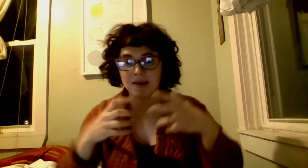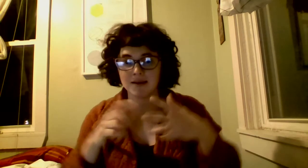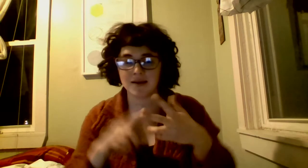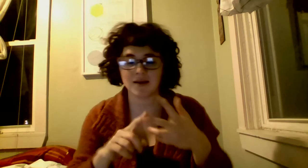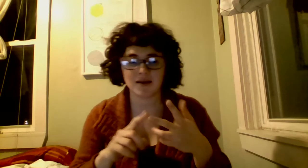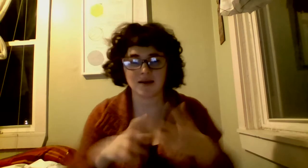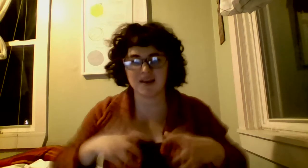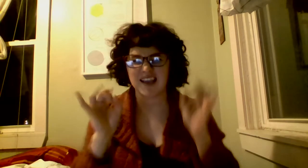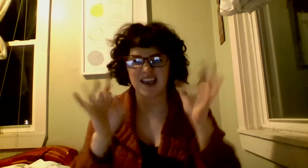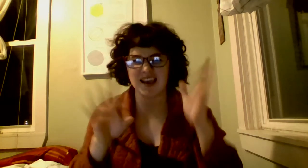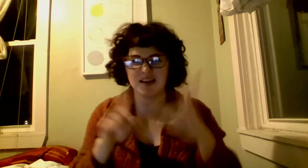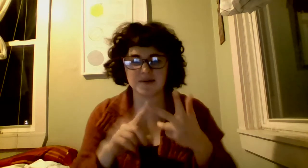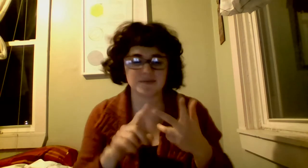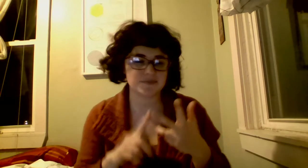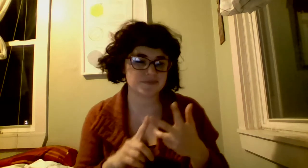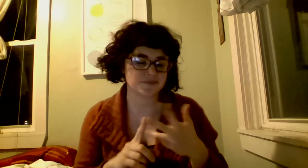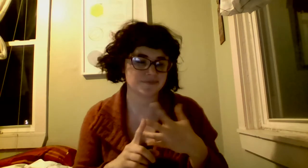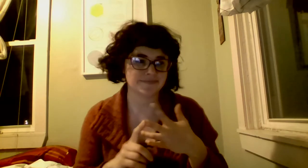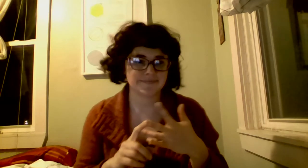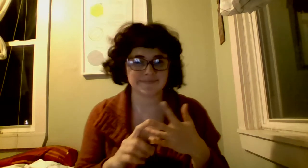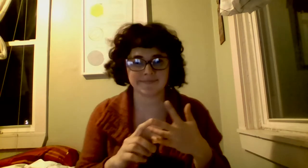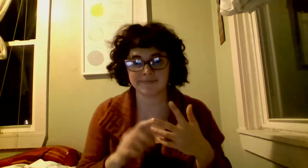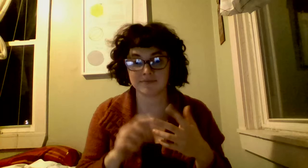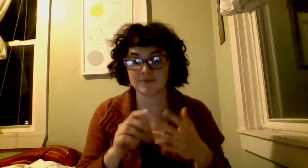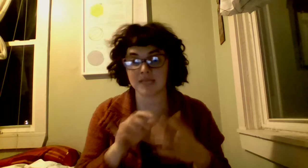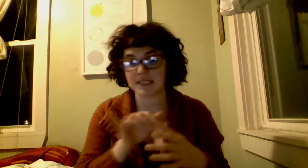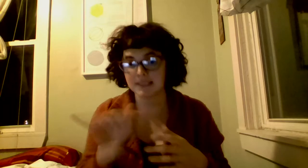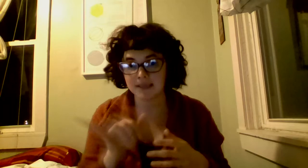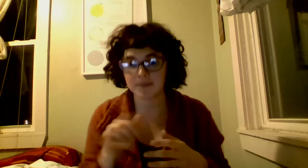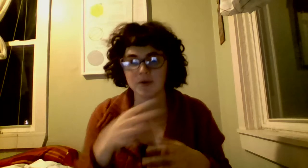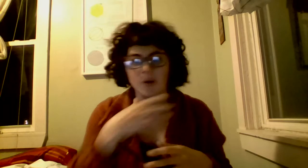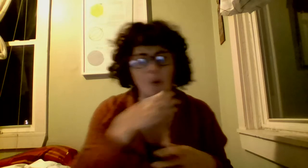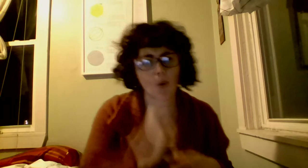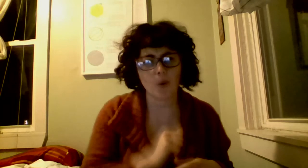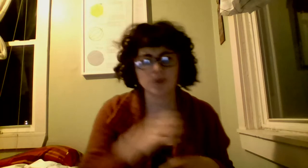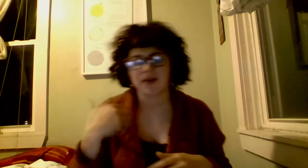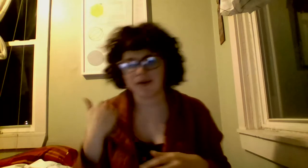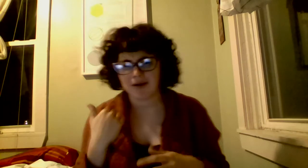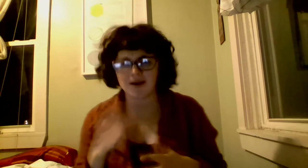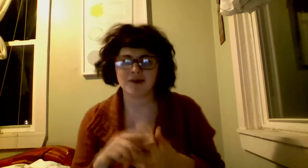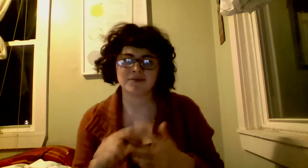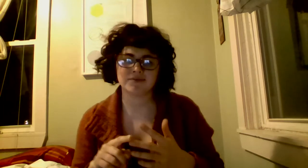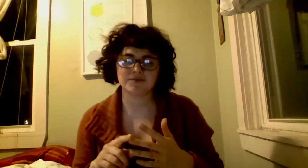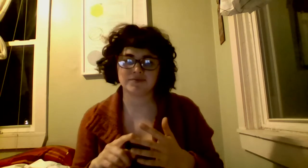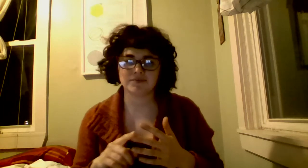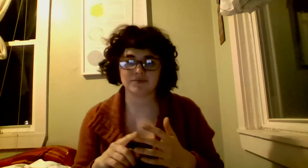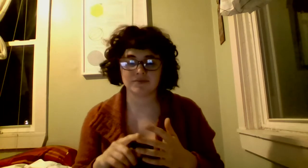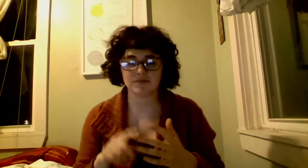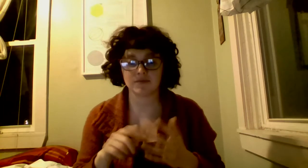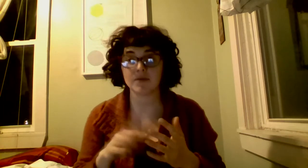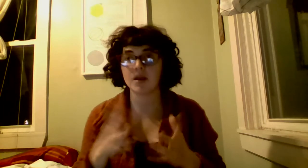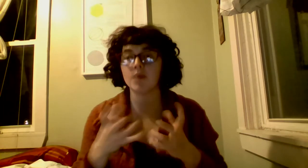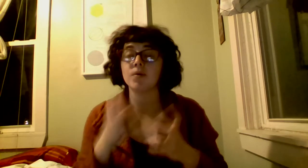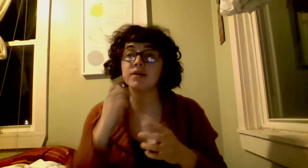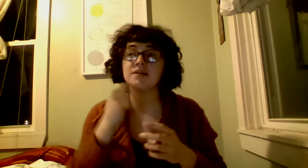repeated again and again and again in those stories. And I wanted to tell you, because is it 30 or 35? You know, it used to